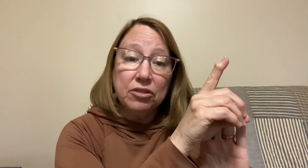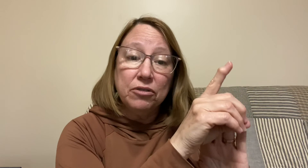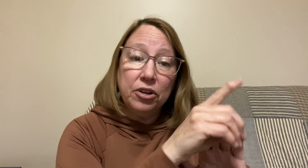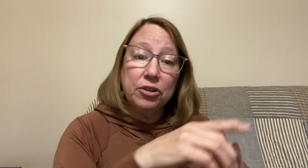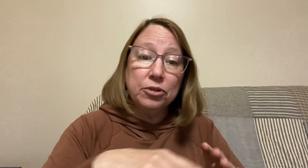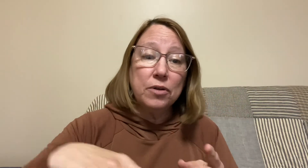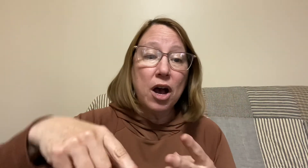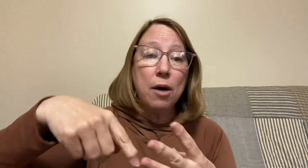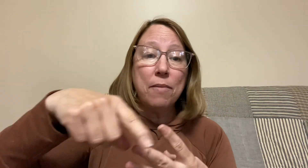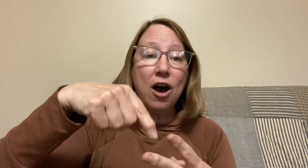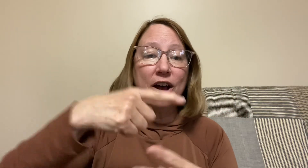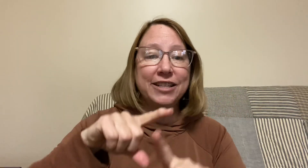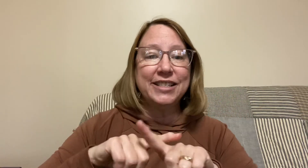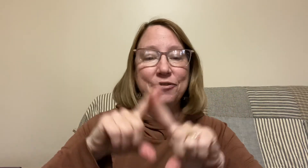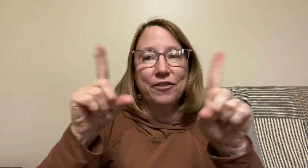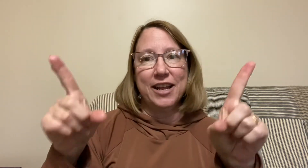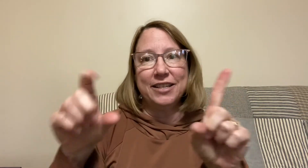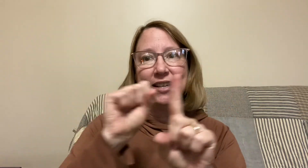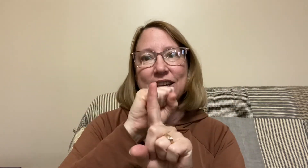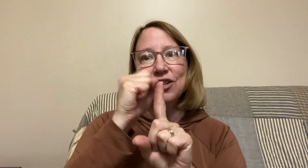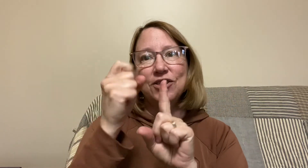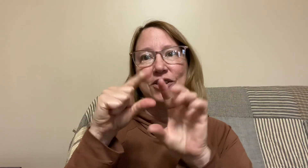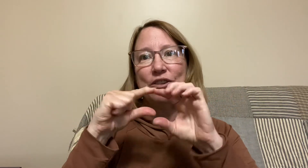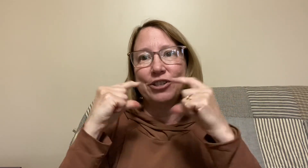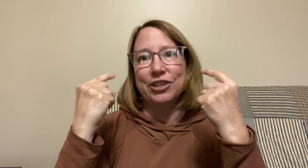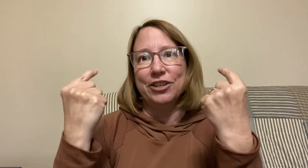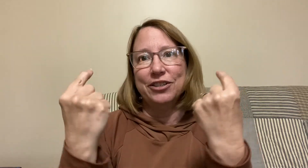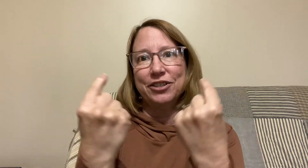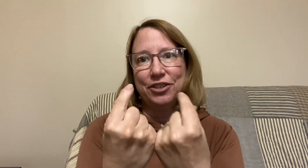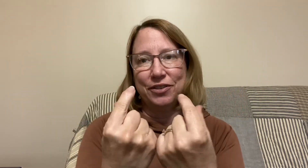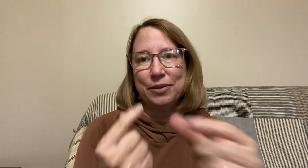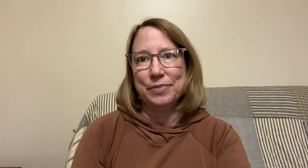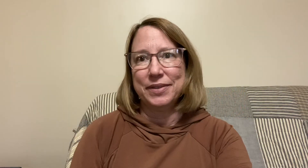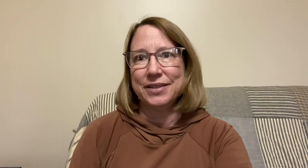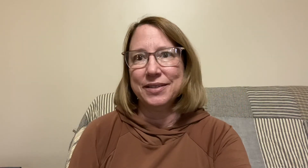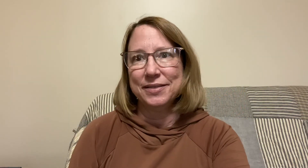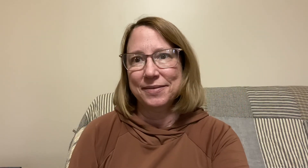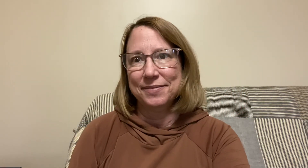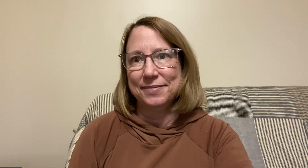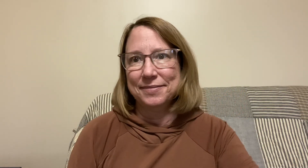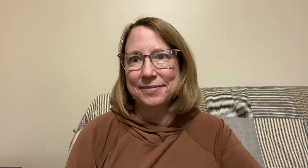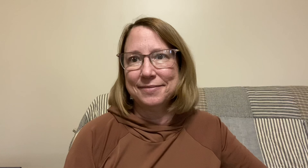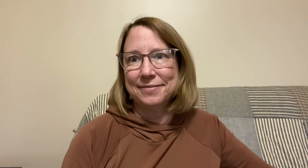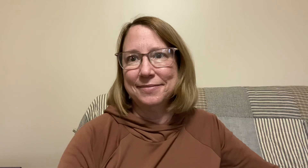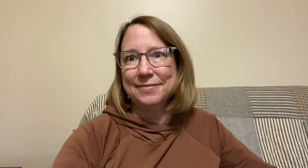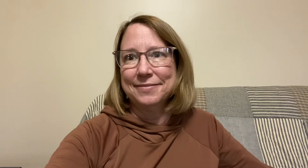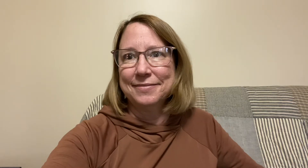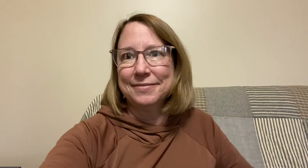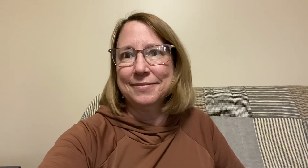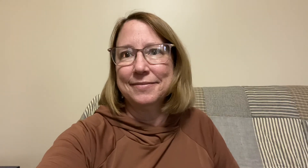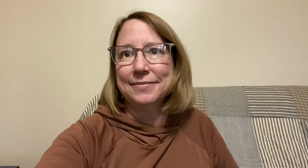but gradually became more affordable.